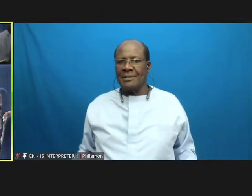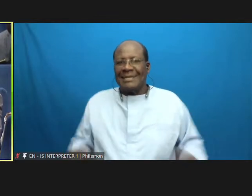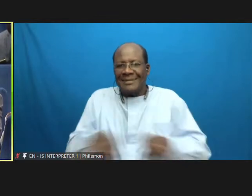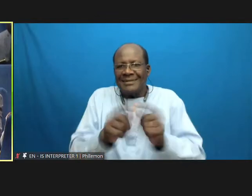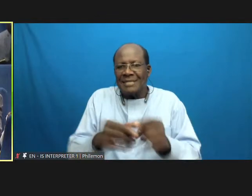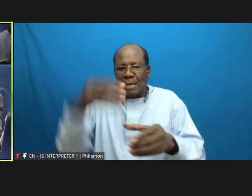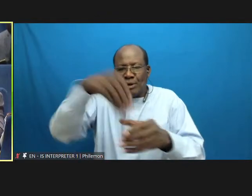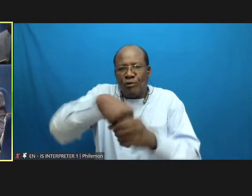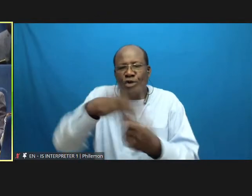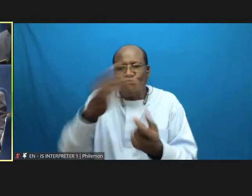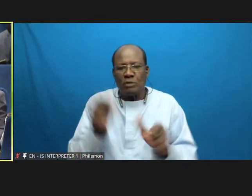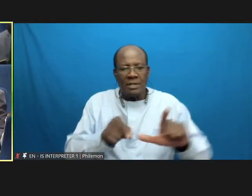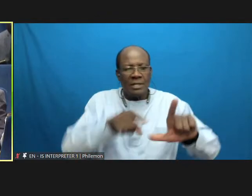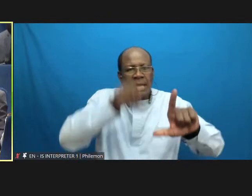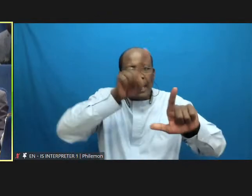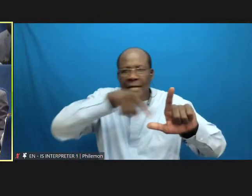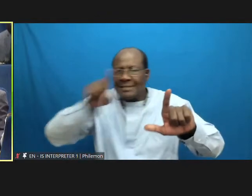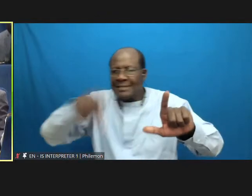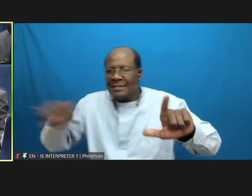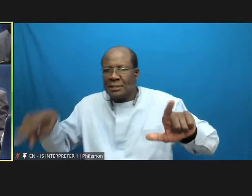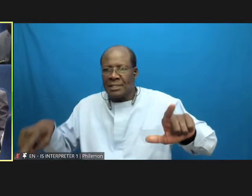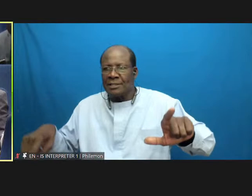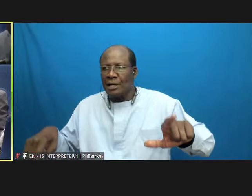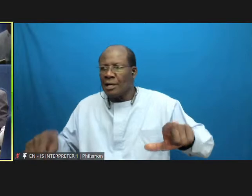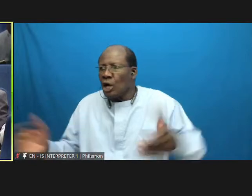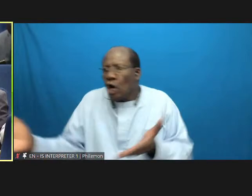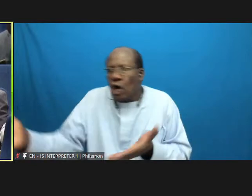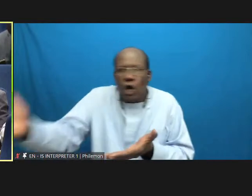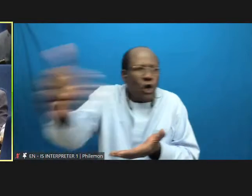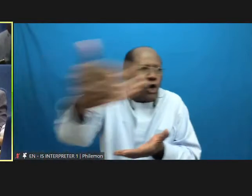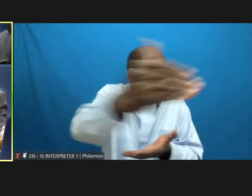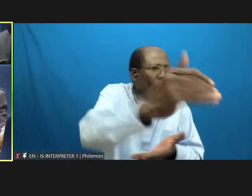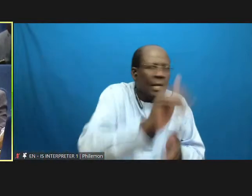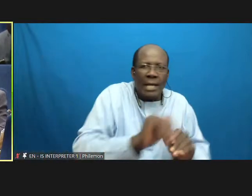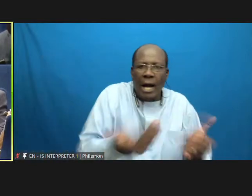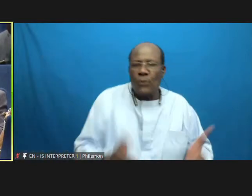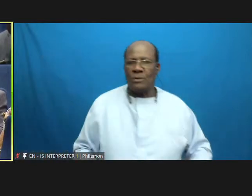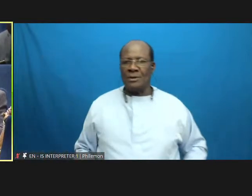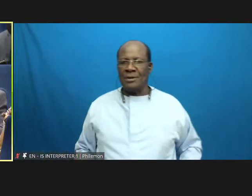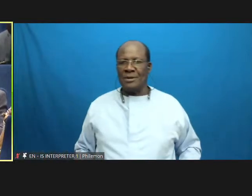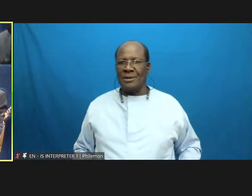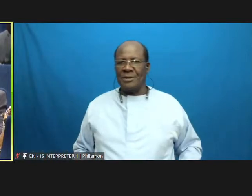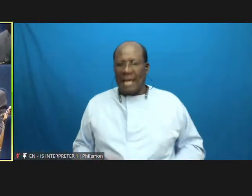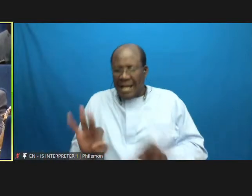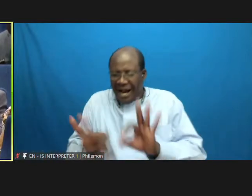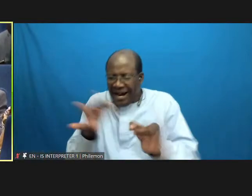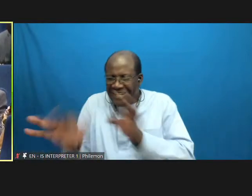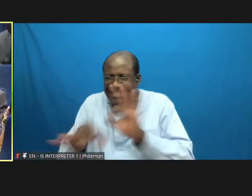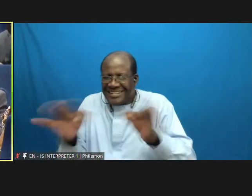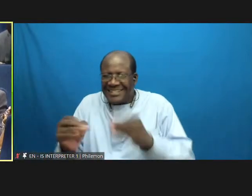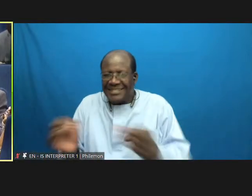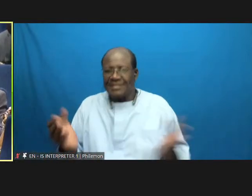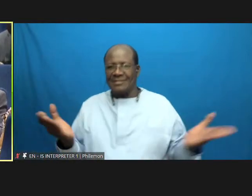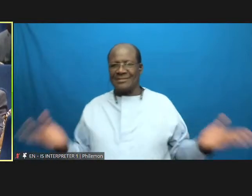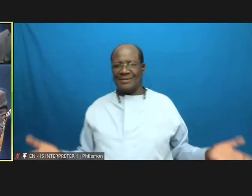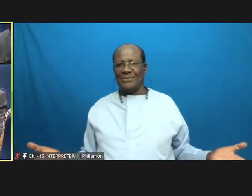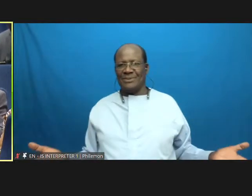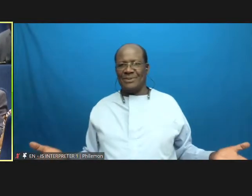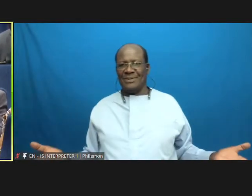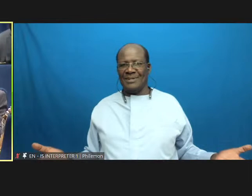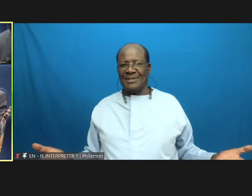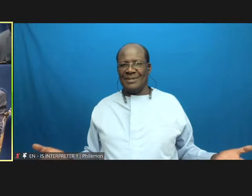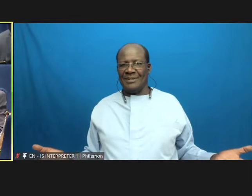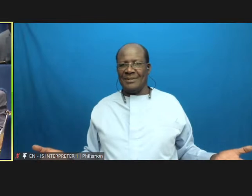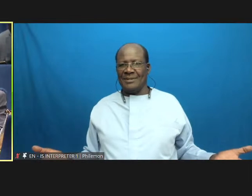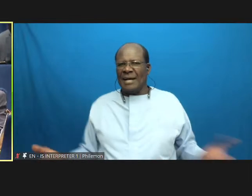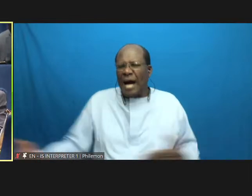it's collected, the way it's analyzed and maybe presented should capture how maybe it impacts